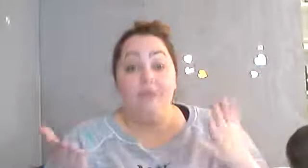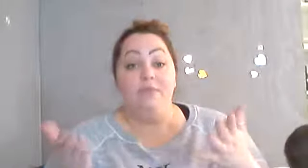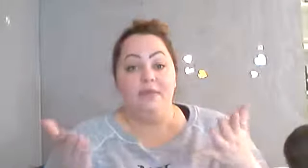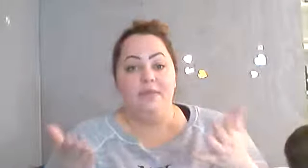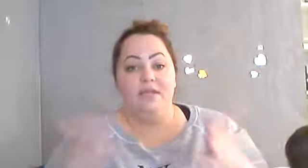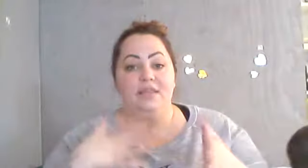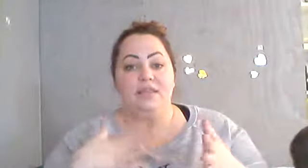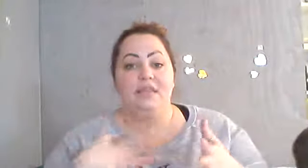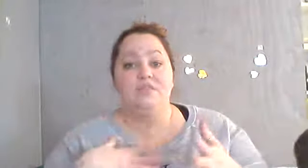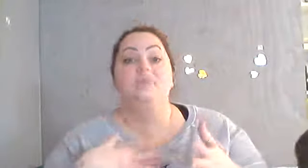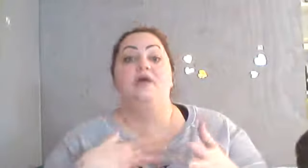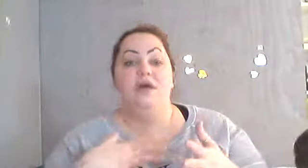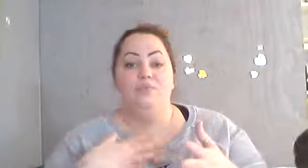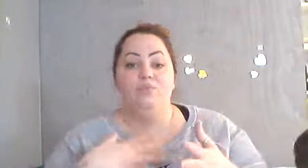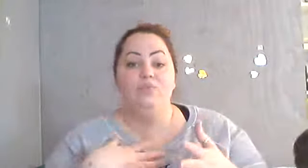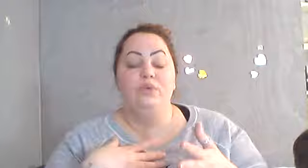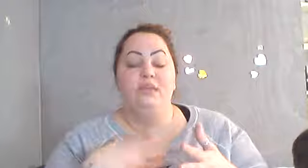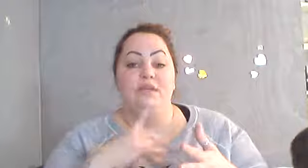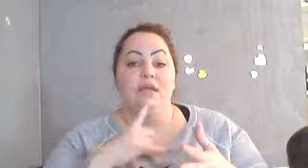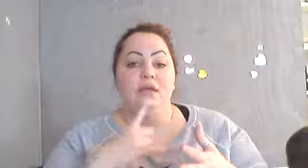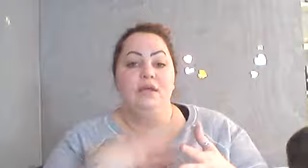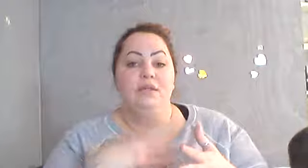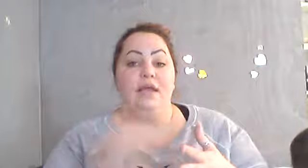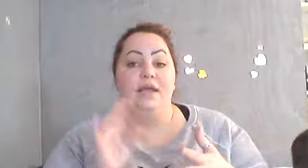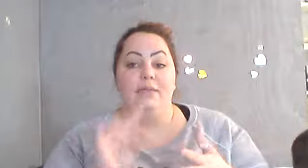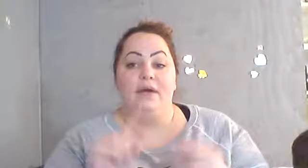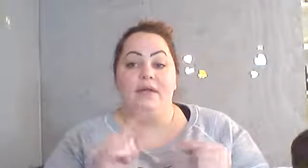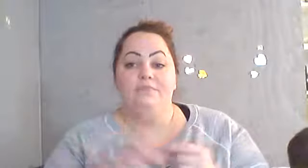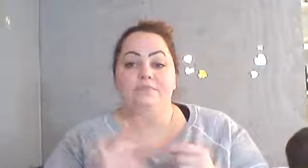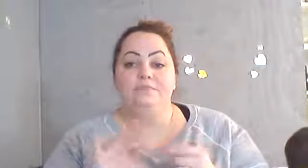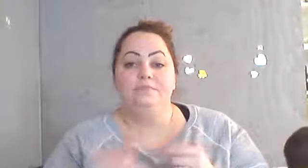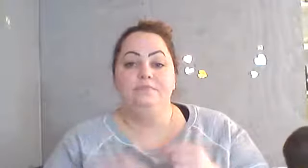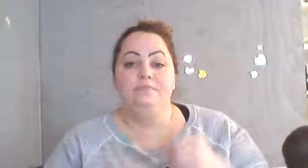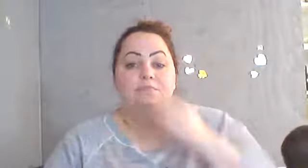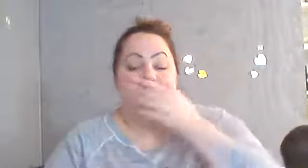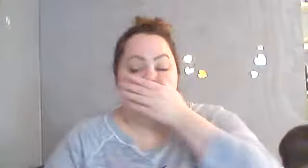be an immediate thing. That's what I really like about it.